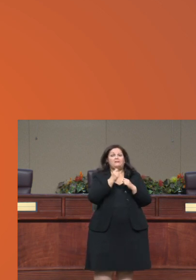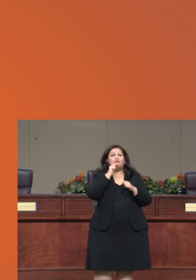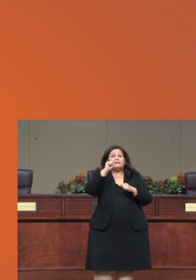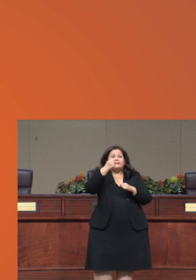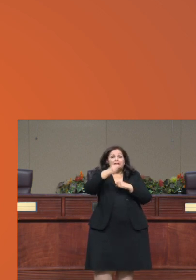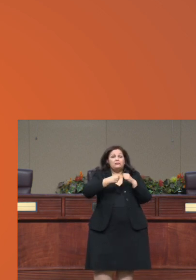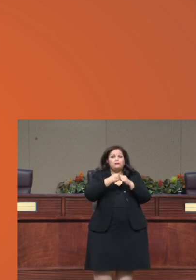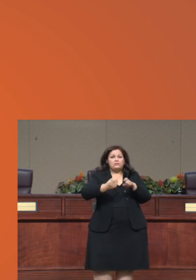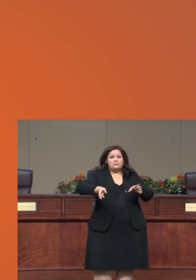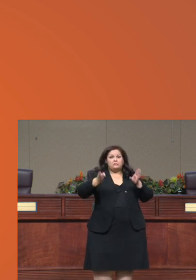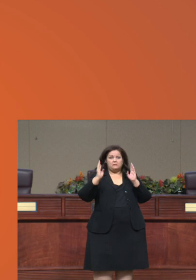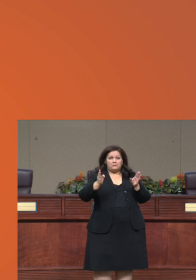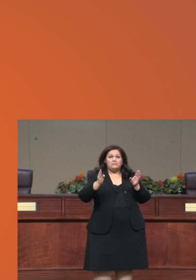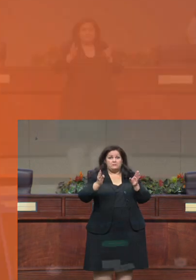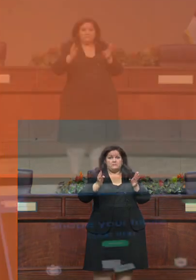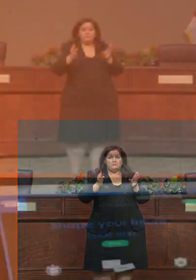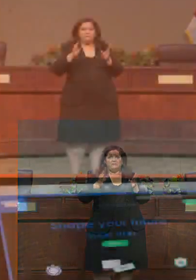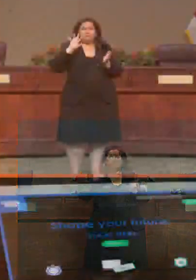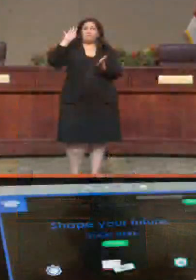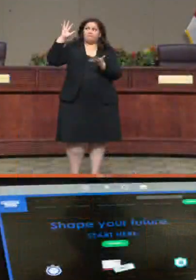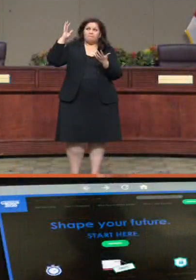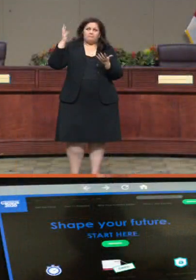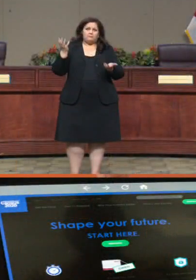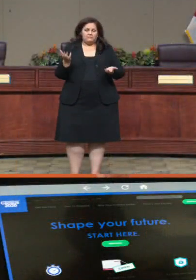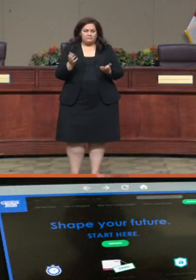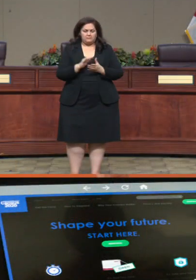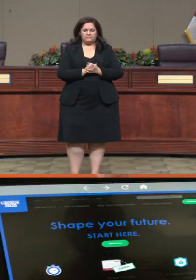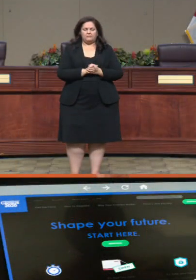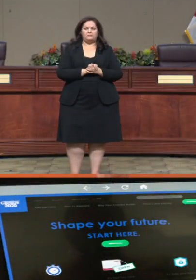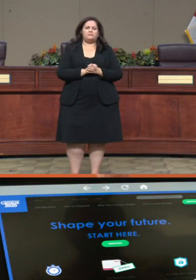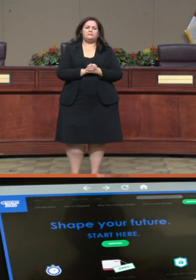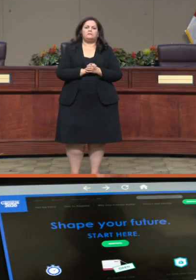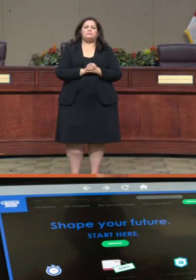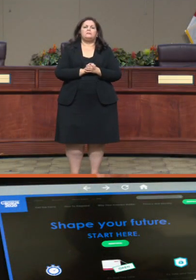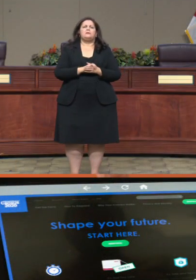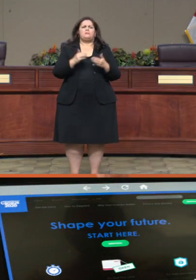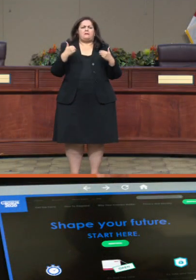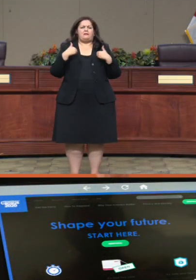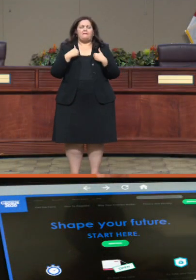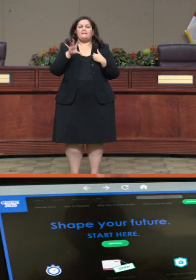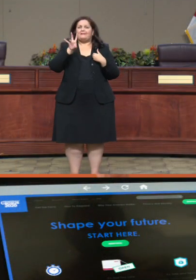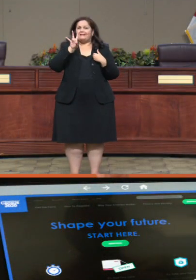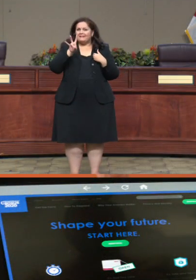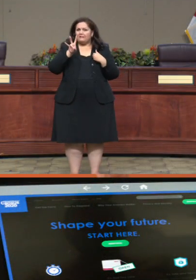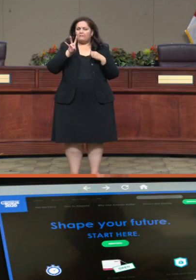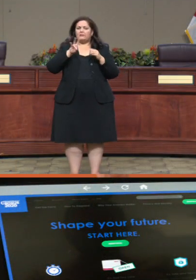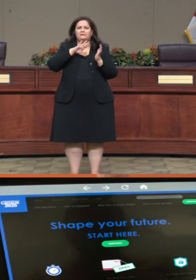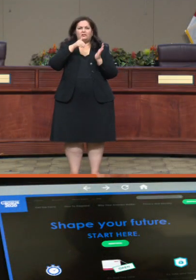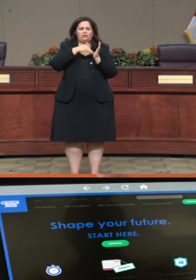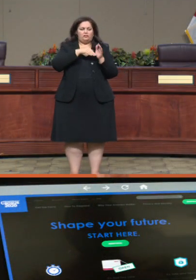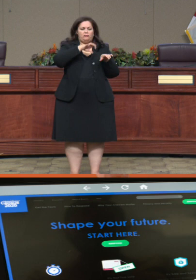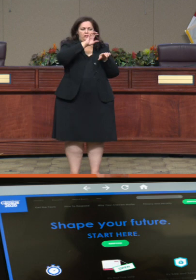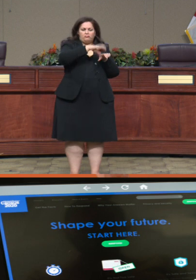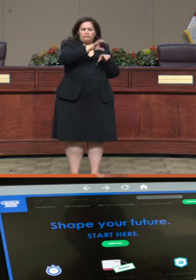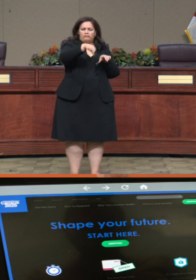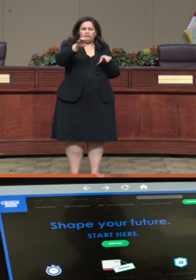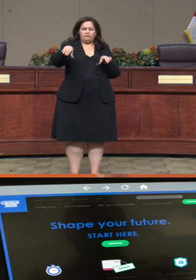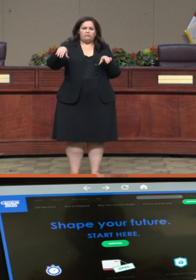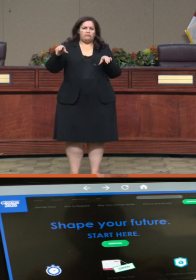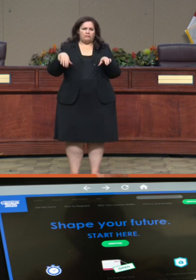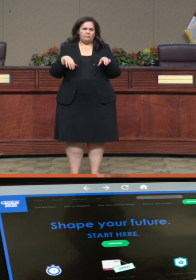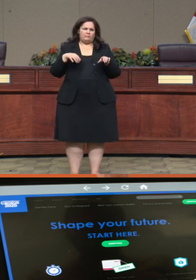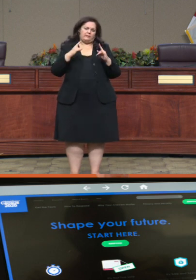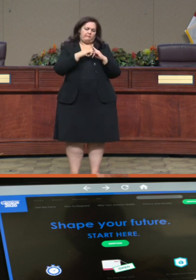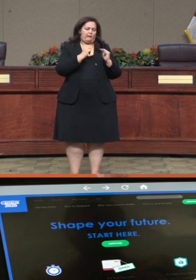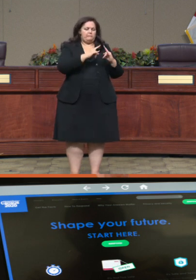decisions. Census officials have put 7 census kiosks in our county community centers.